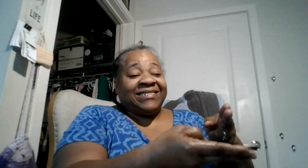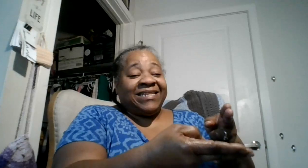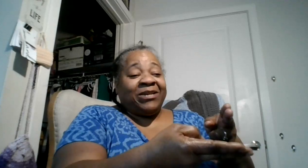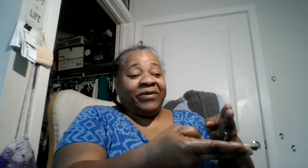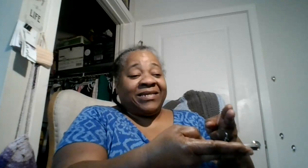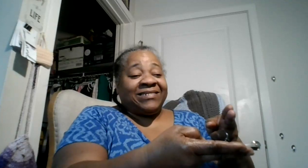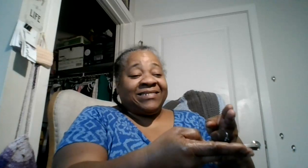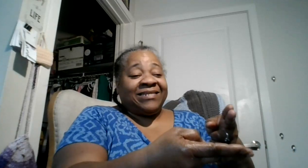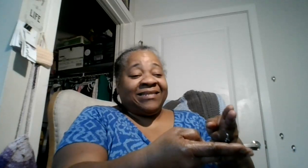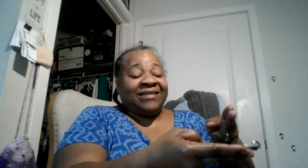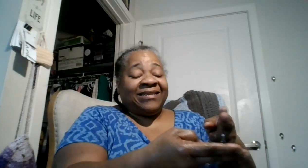decrease,